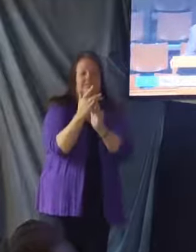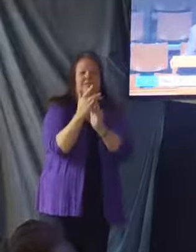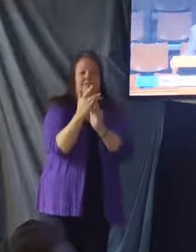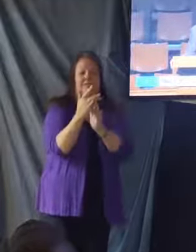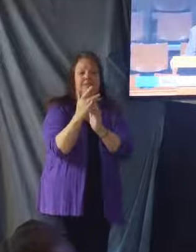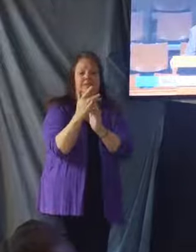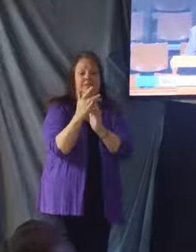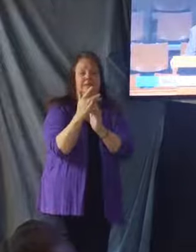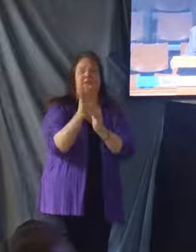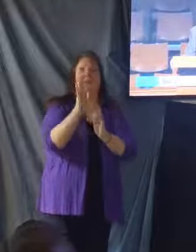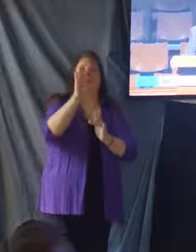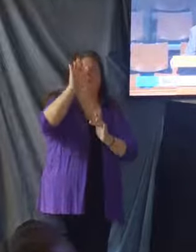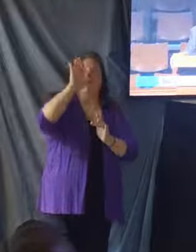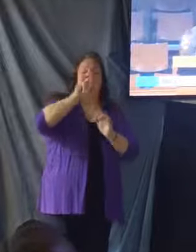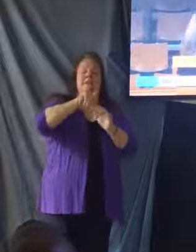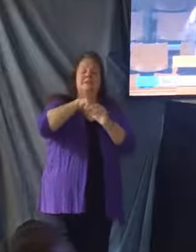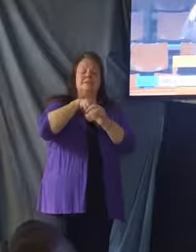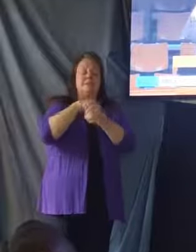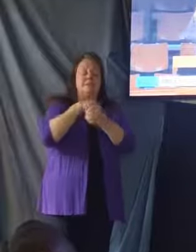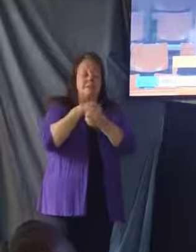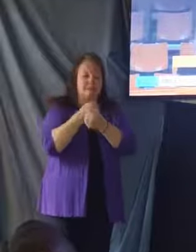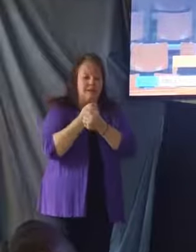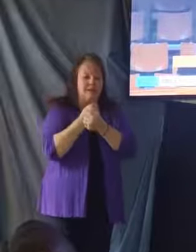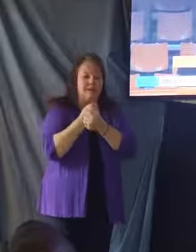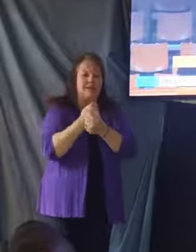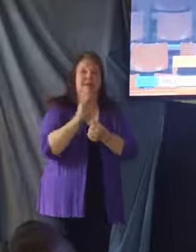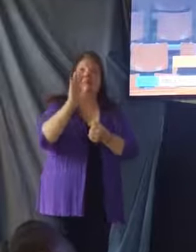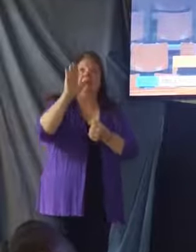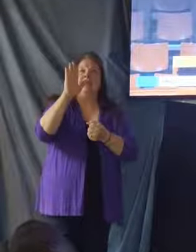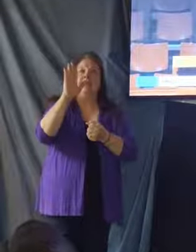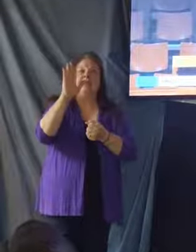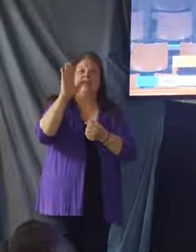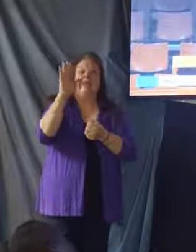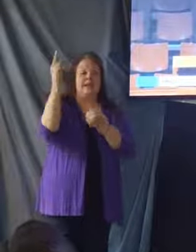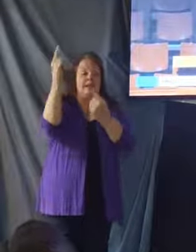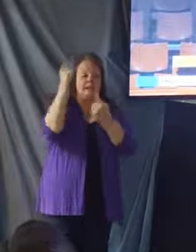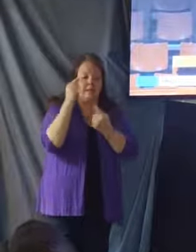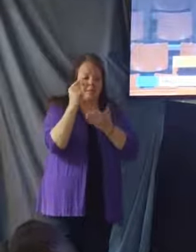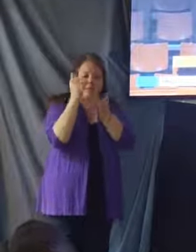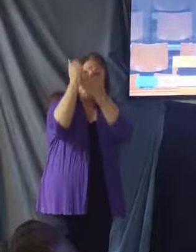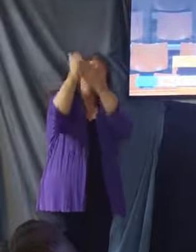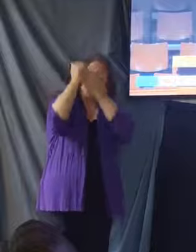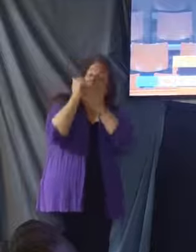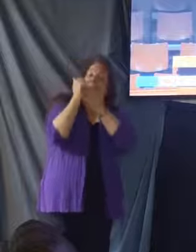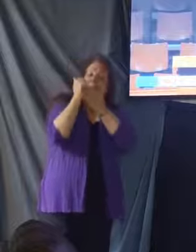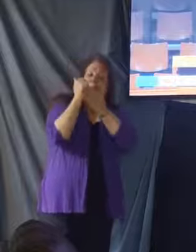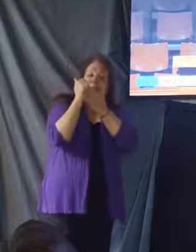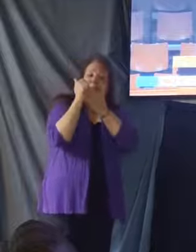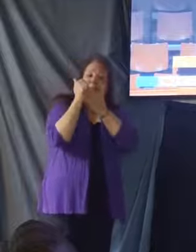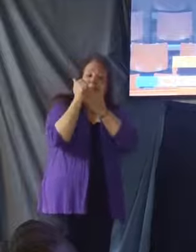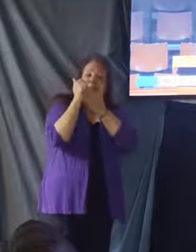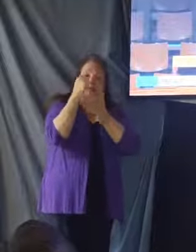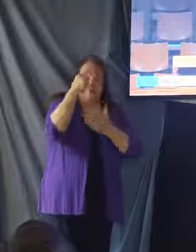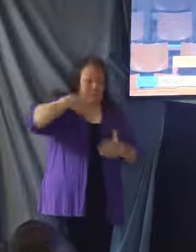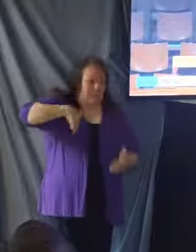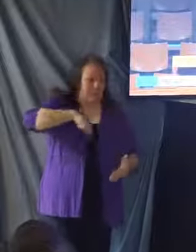So the grace of God, what God has done, intervening on behalf of sinful